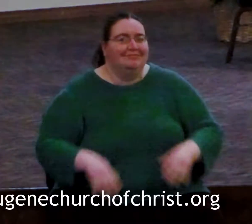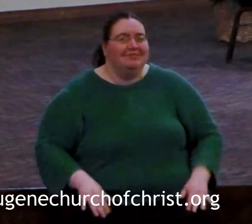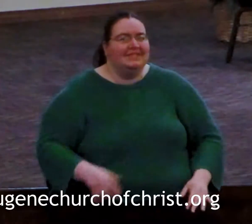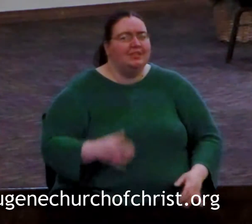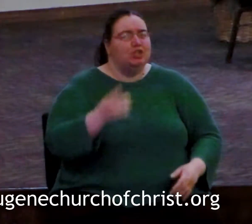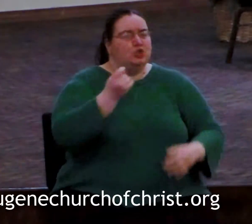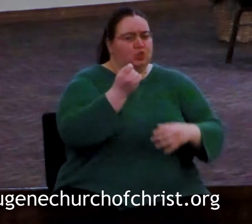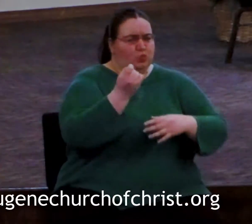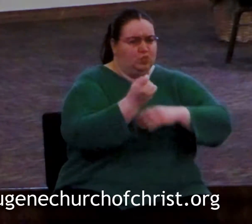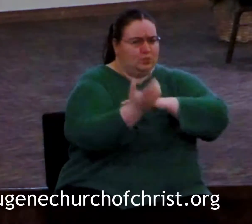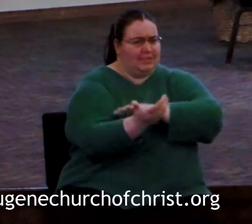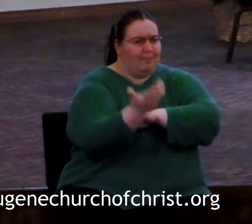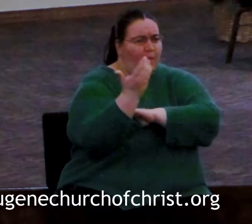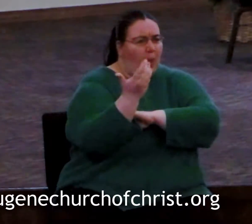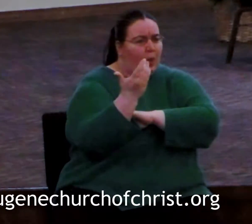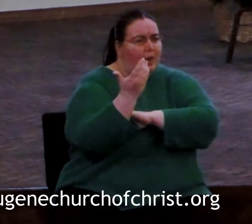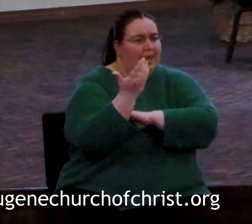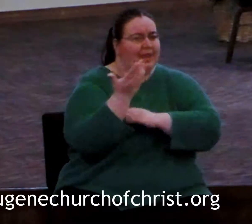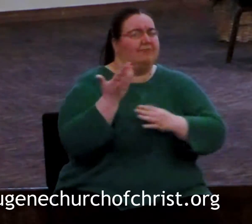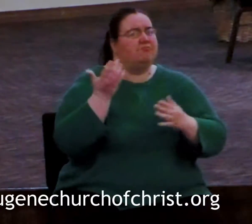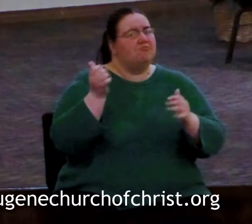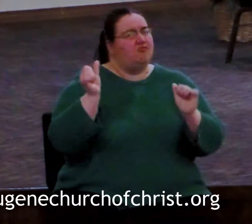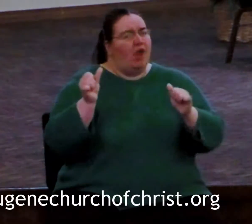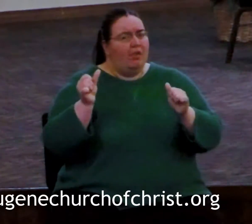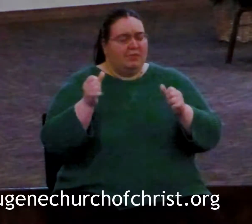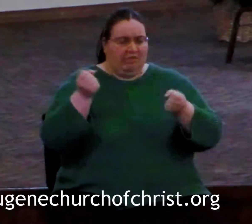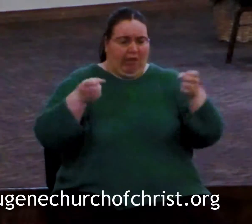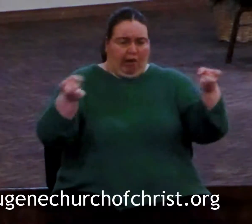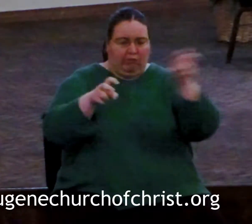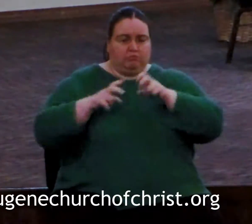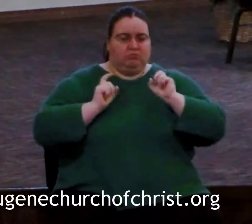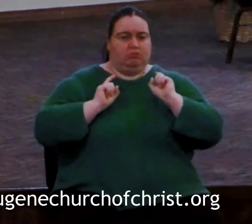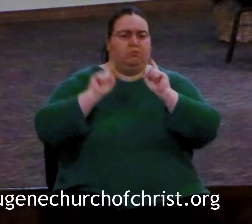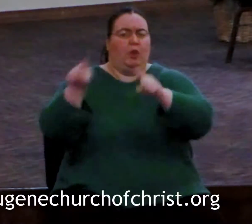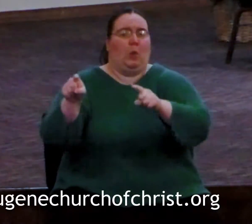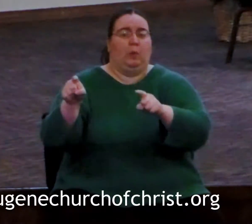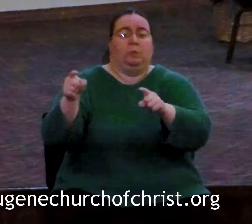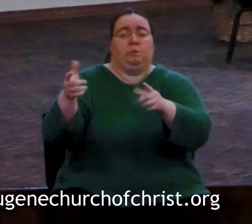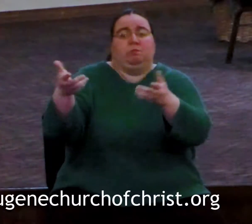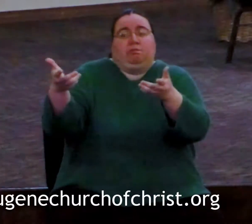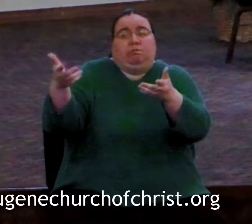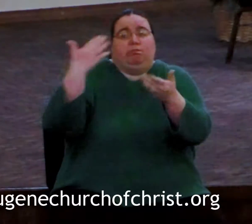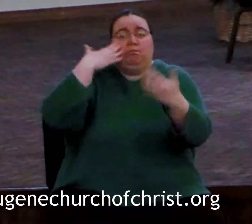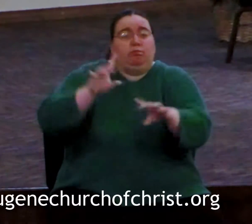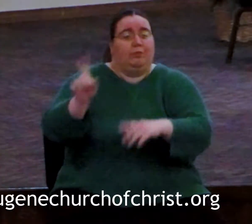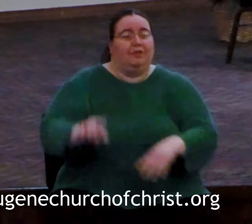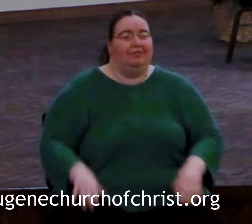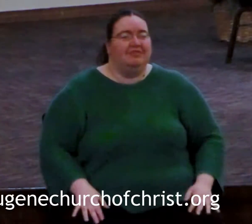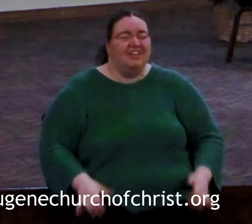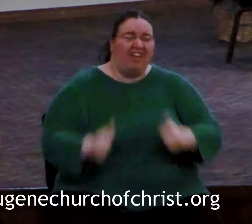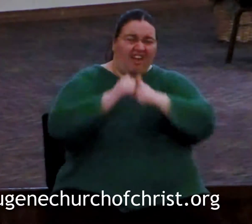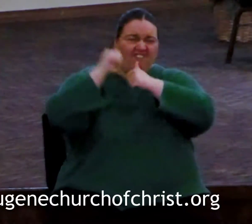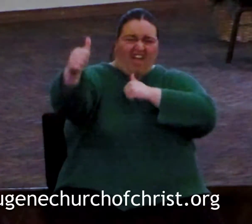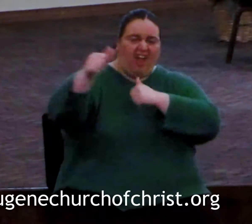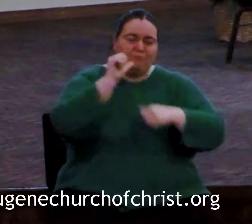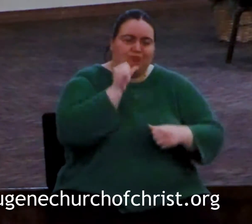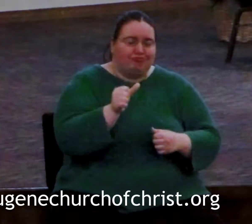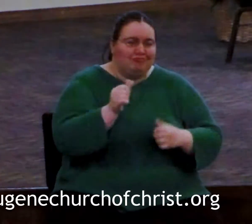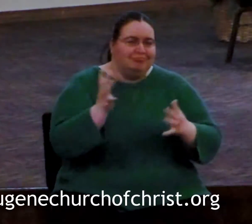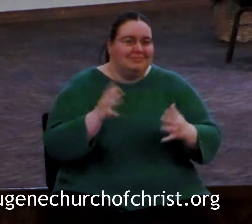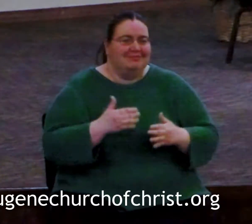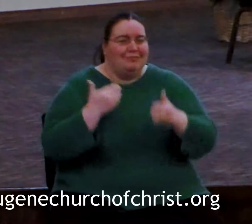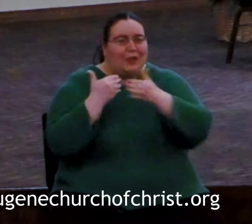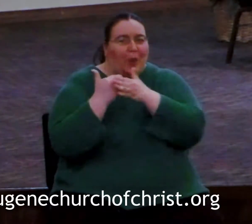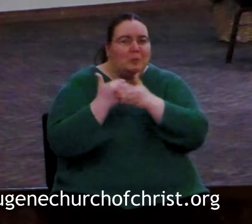know Tuesday morning, I think we will get in our car and go somewhere, and we'll see where that is. Not terribly far away, I'm assuming,